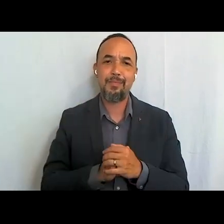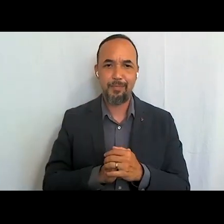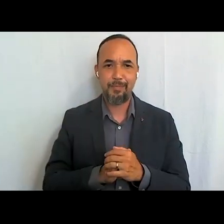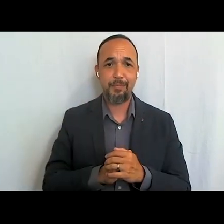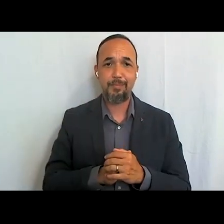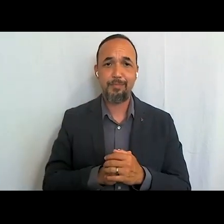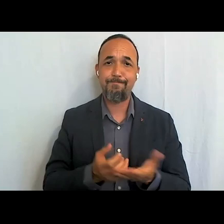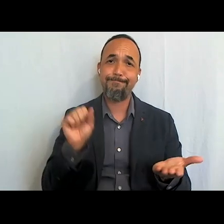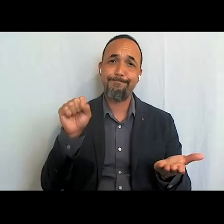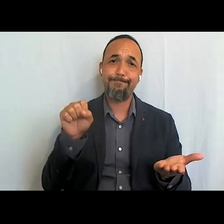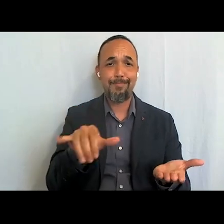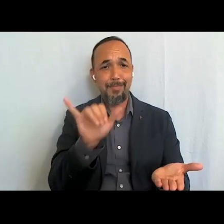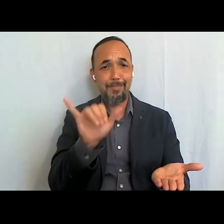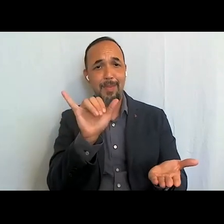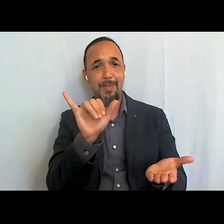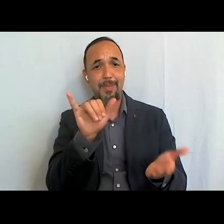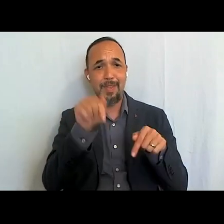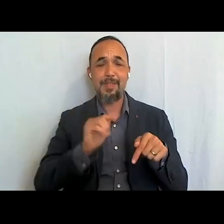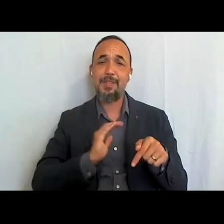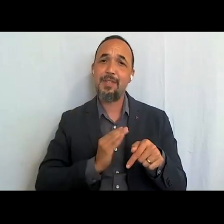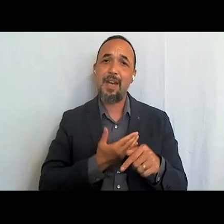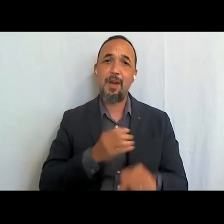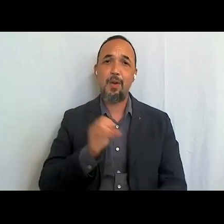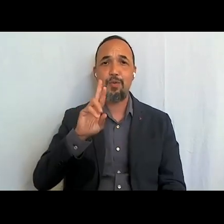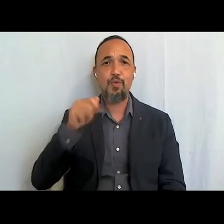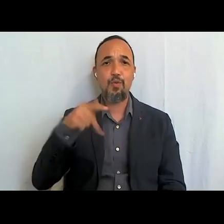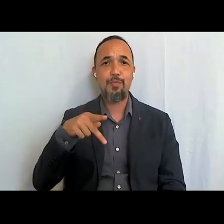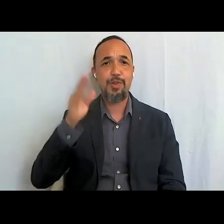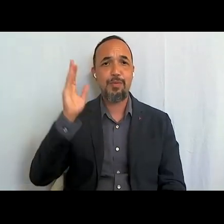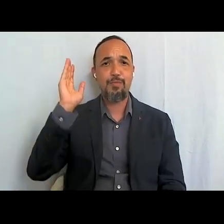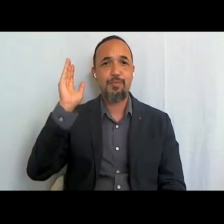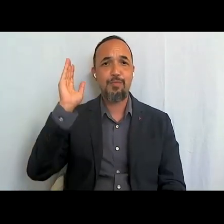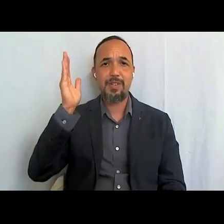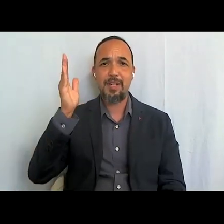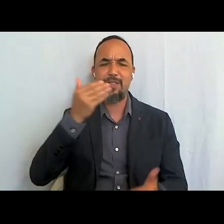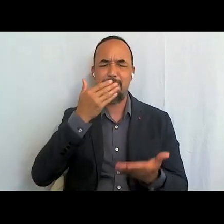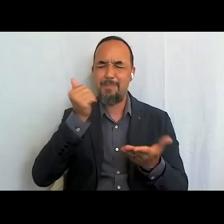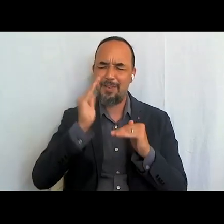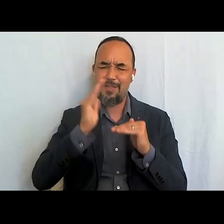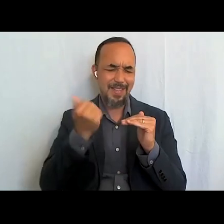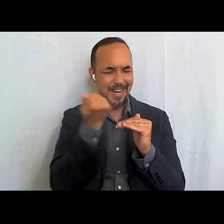Yes, this is a corporate presentation, the likes of which you've never seen.